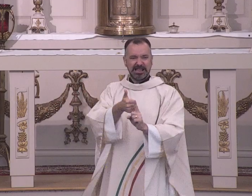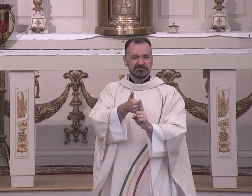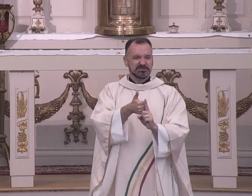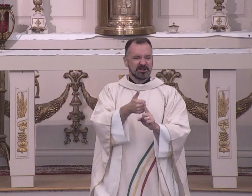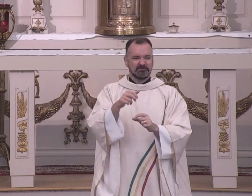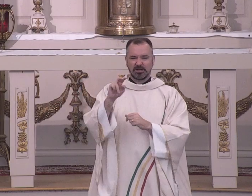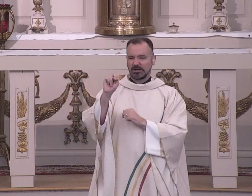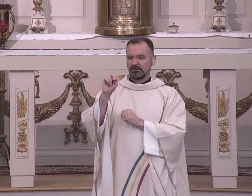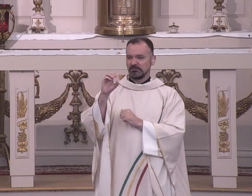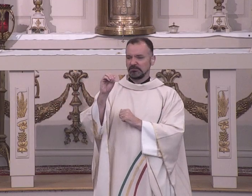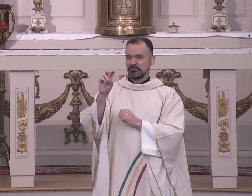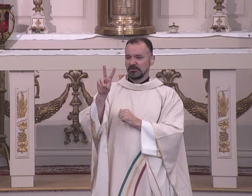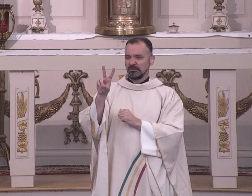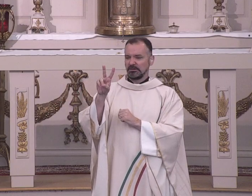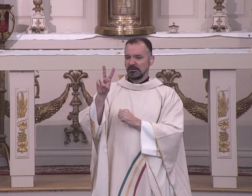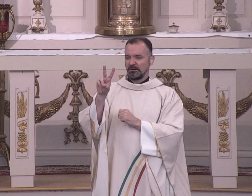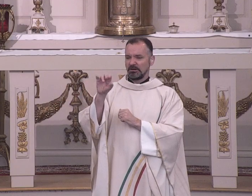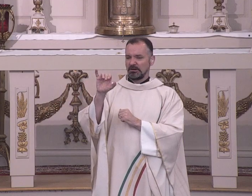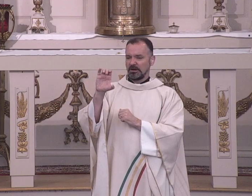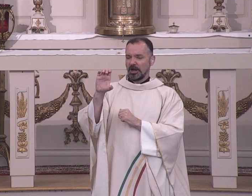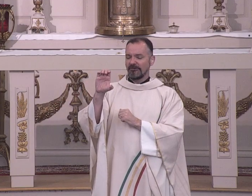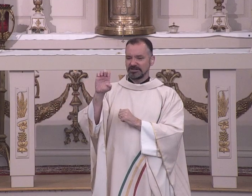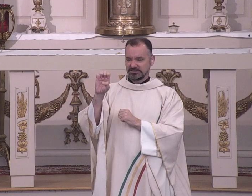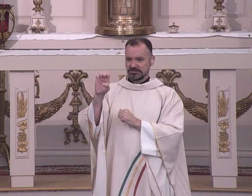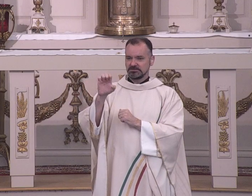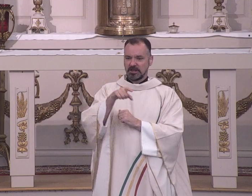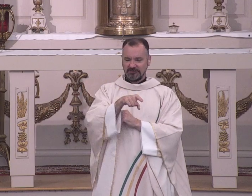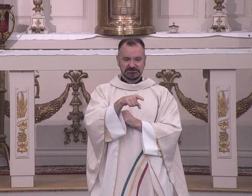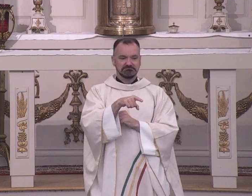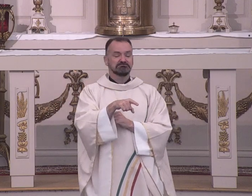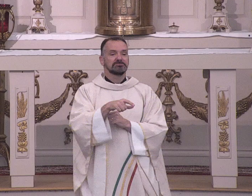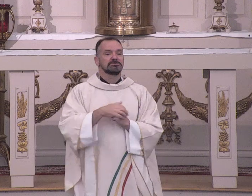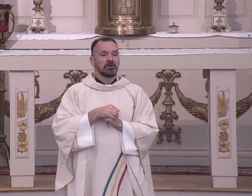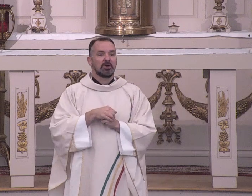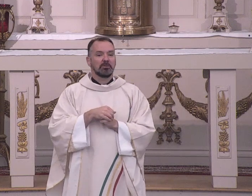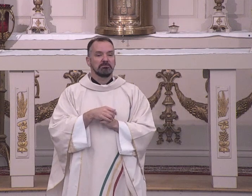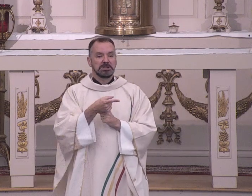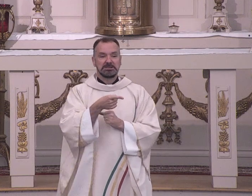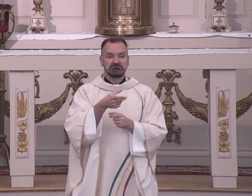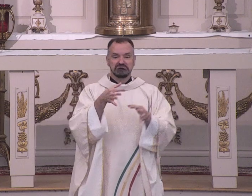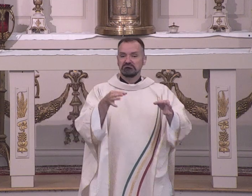by someone in his order, a novice.